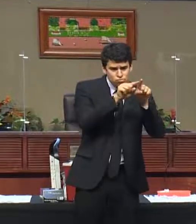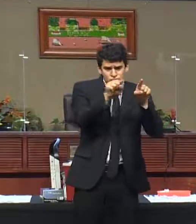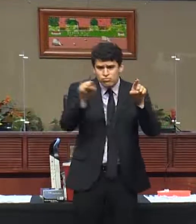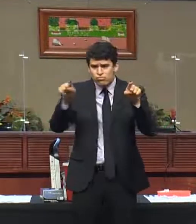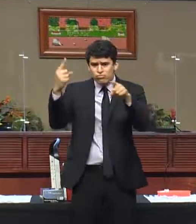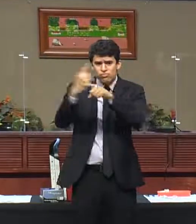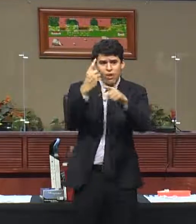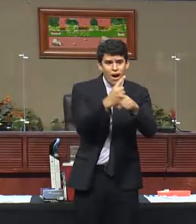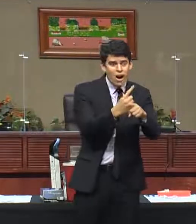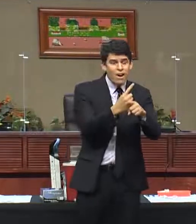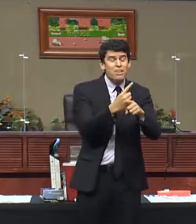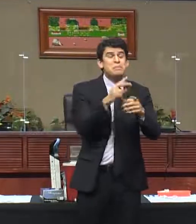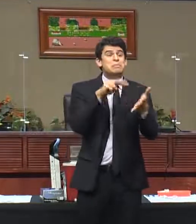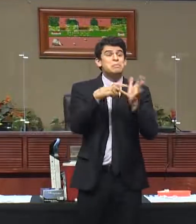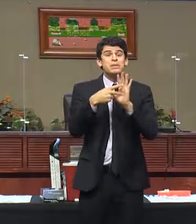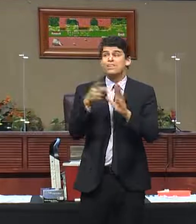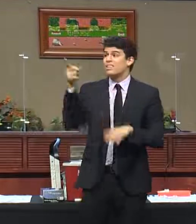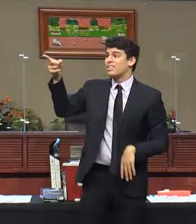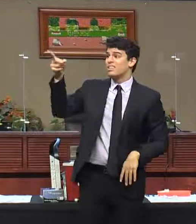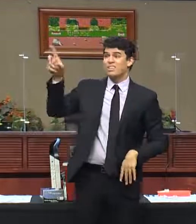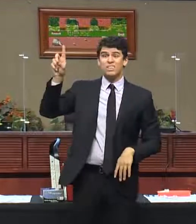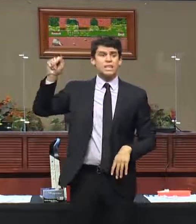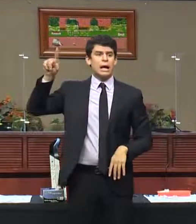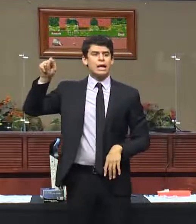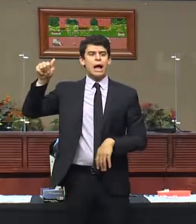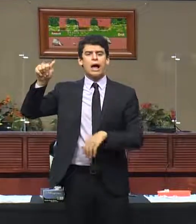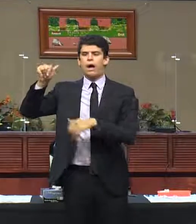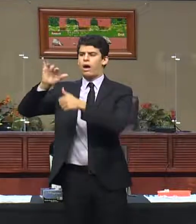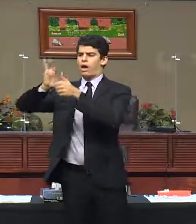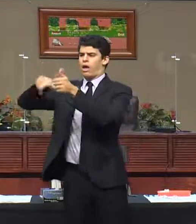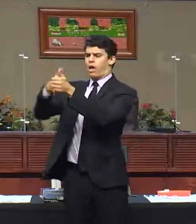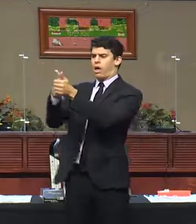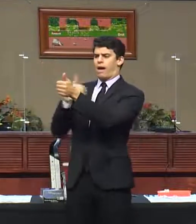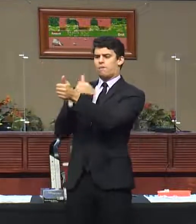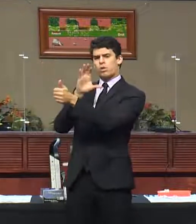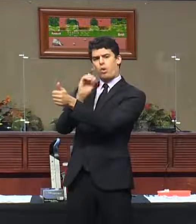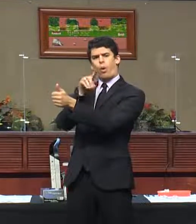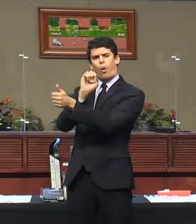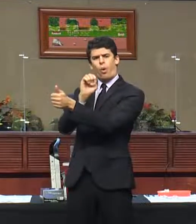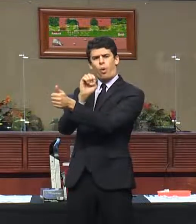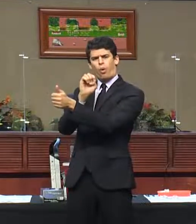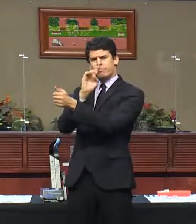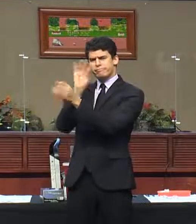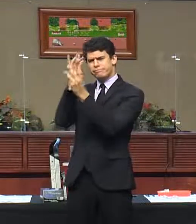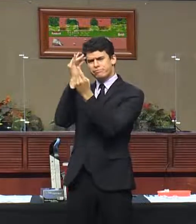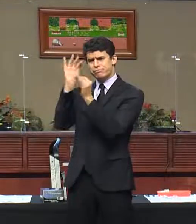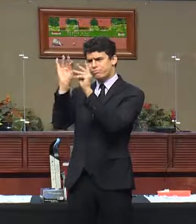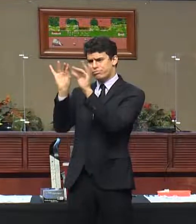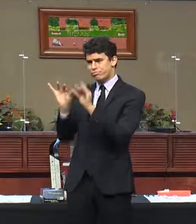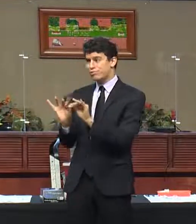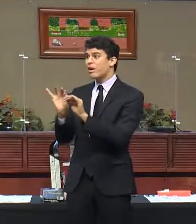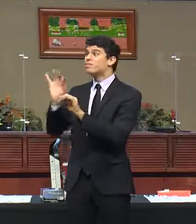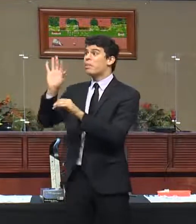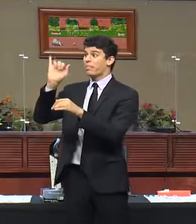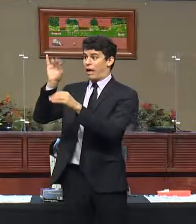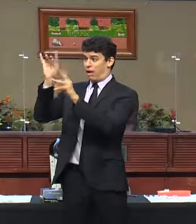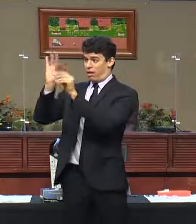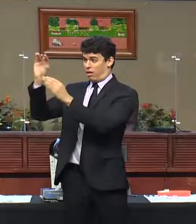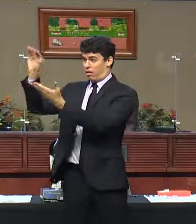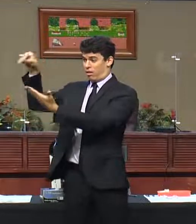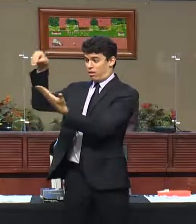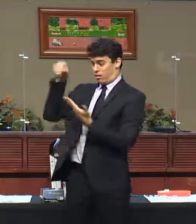to draw that data from other providers. When someone enters the vaccine lot